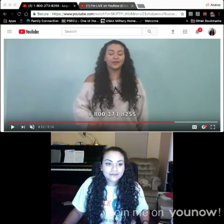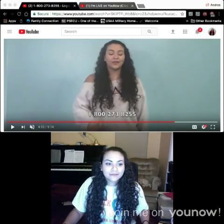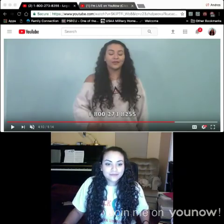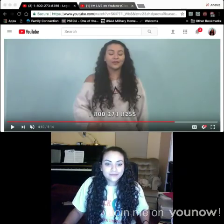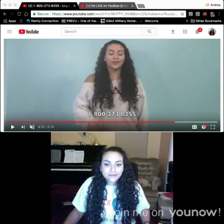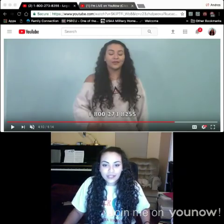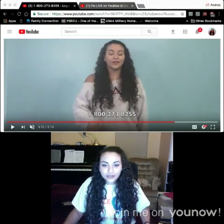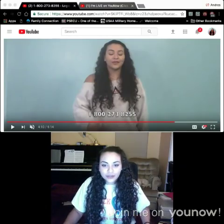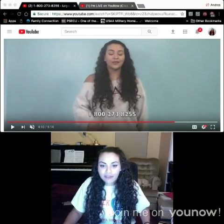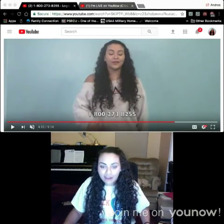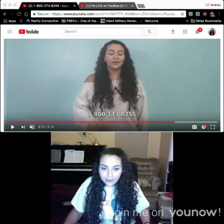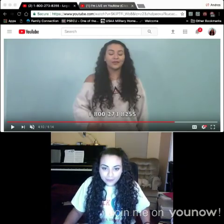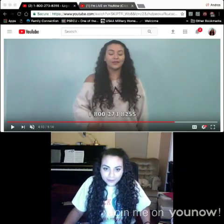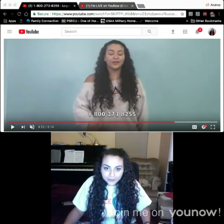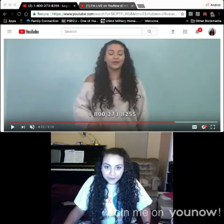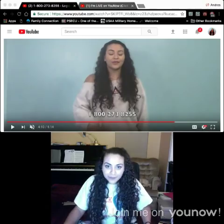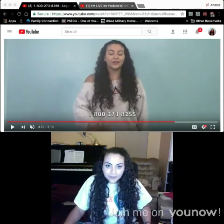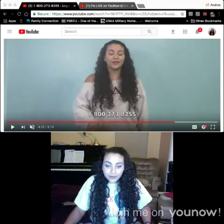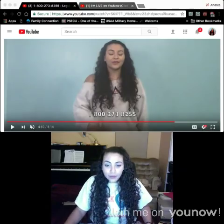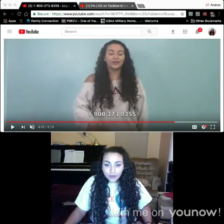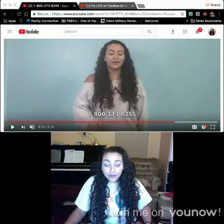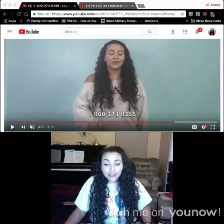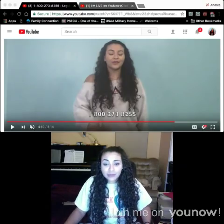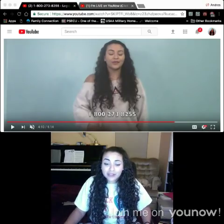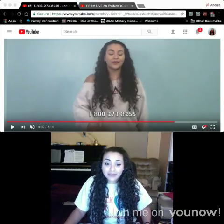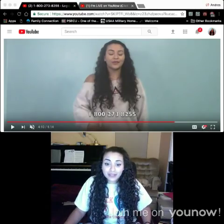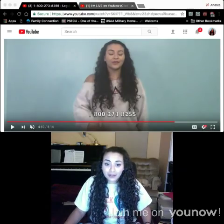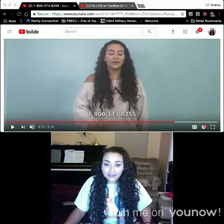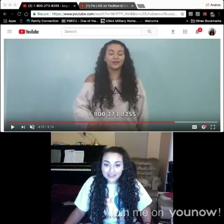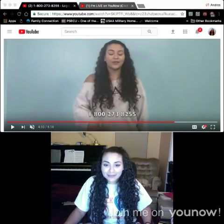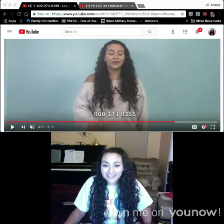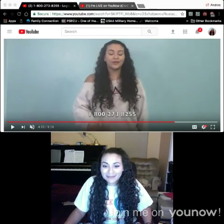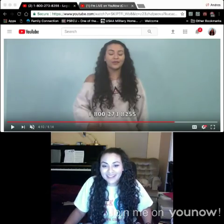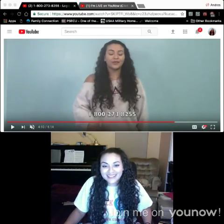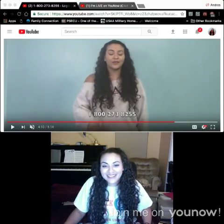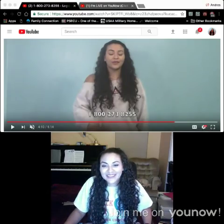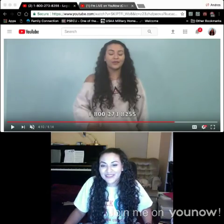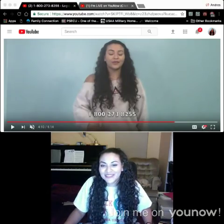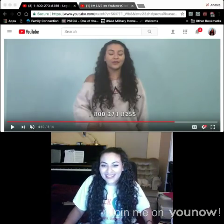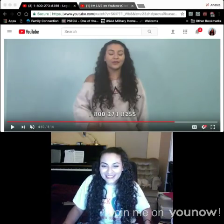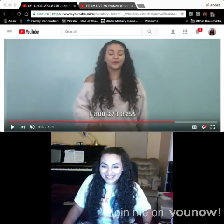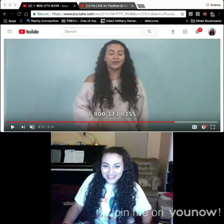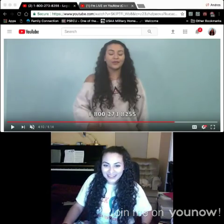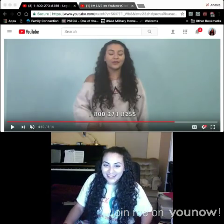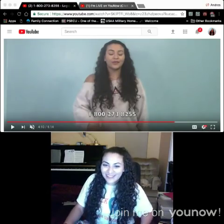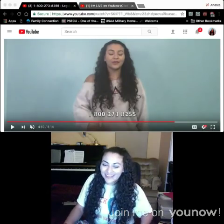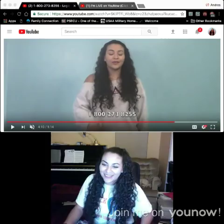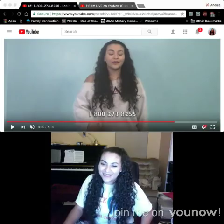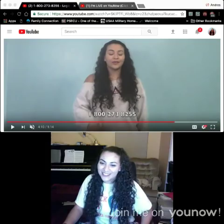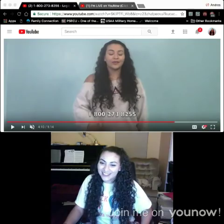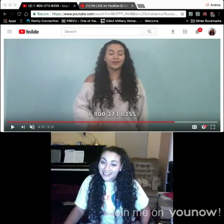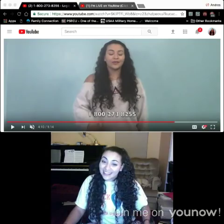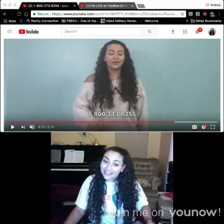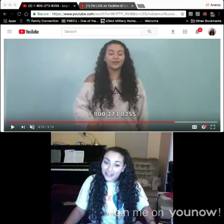that. I could do that right now. Or we could just watch my video at speed, because I don't know if I can sign it right now without